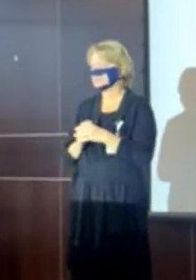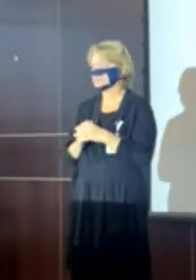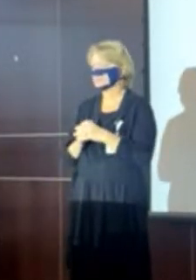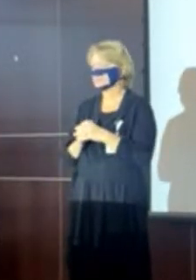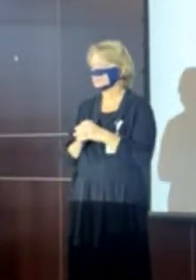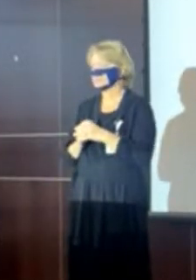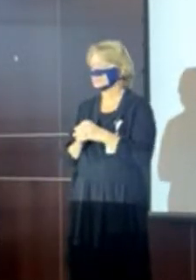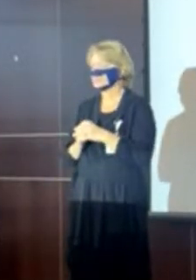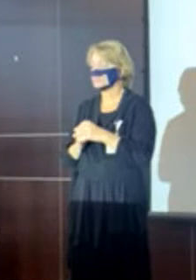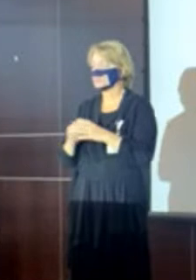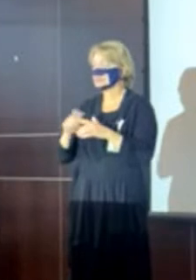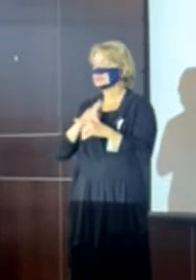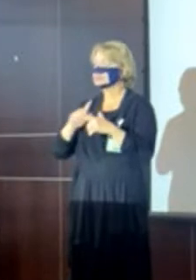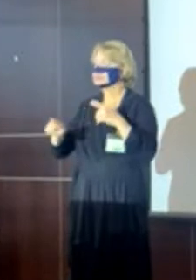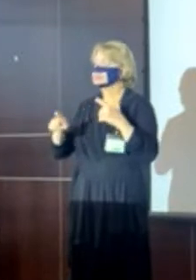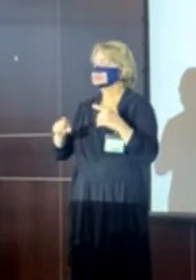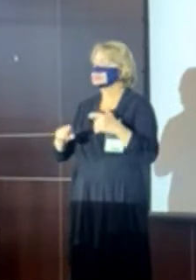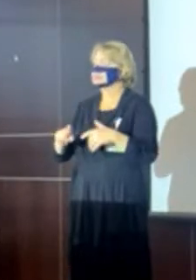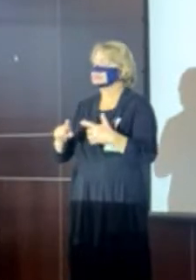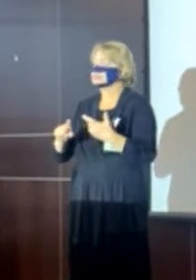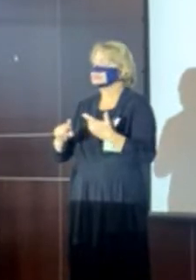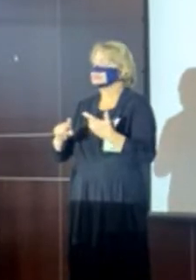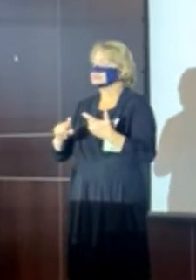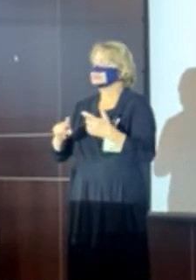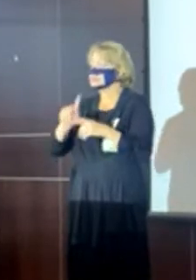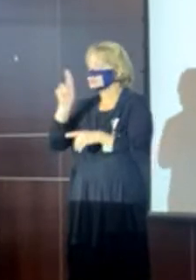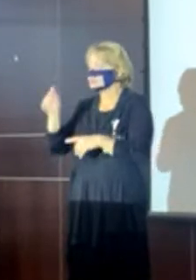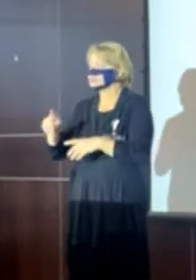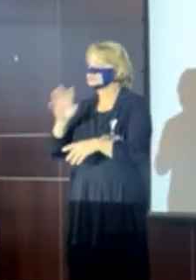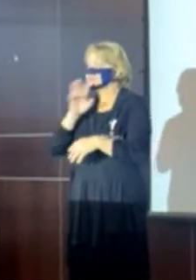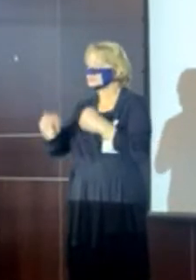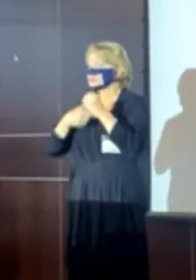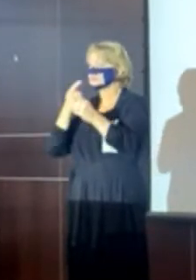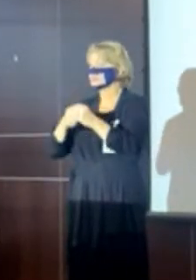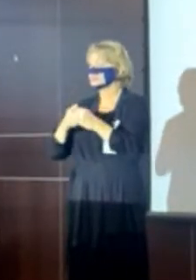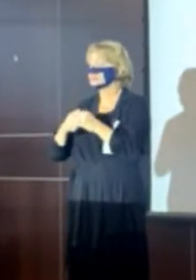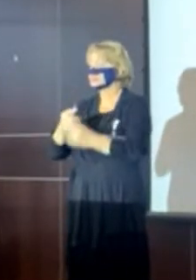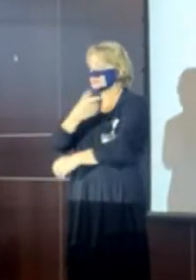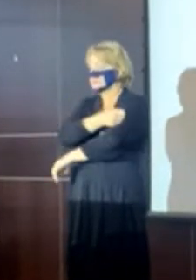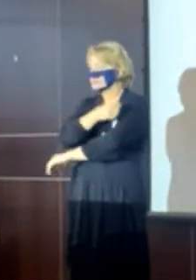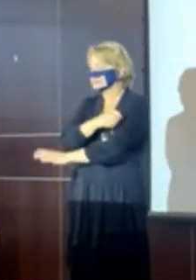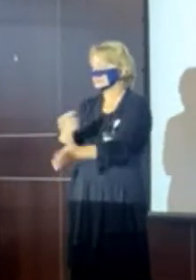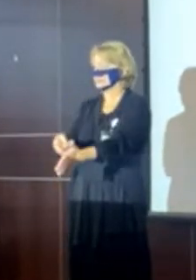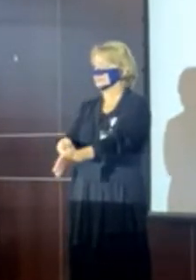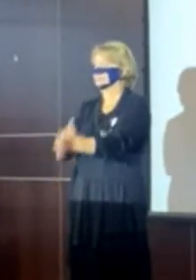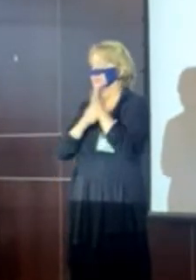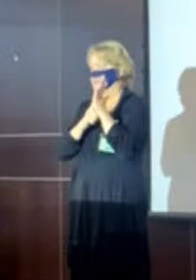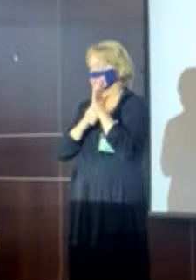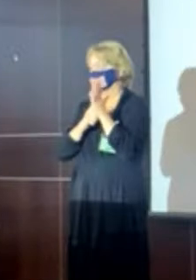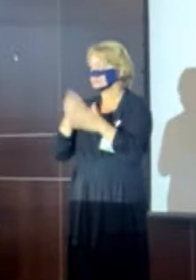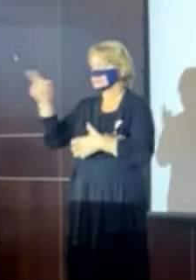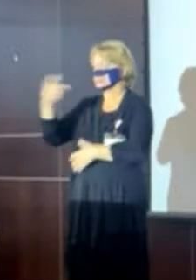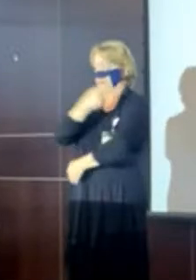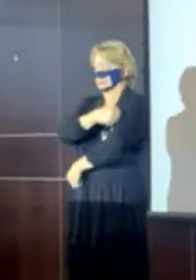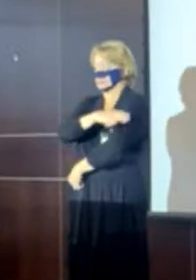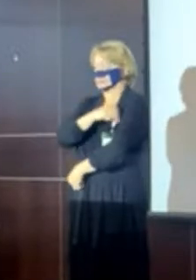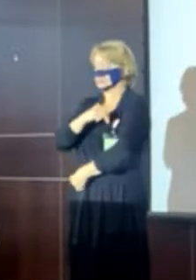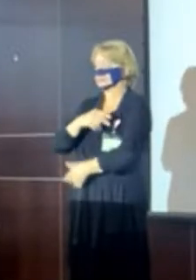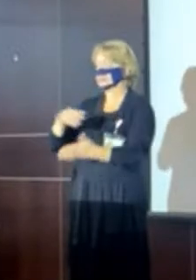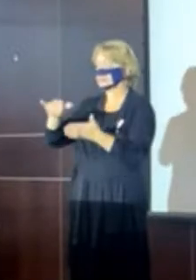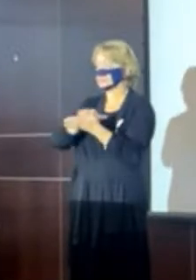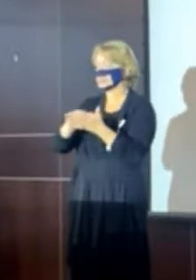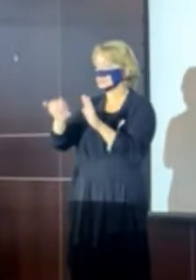about vaccine mandates, on the national stage, there was a hospital in New York State